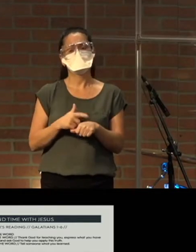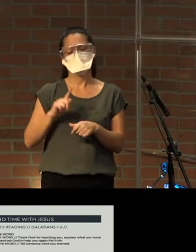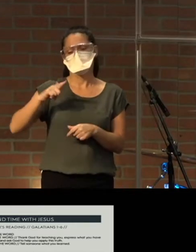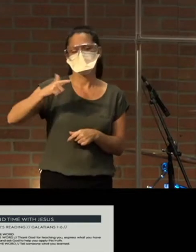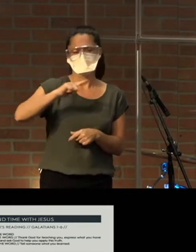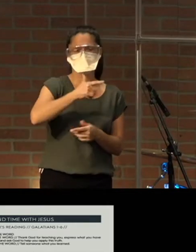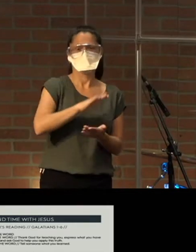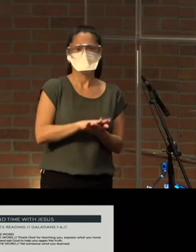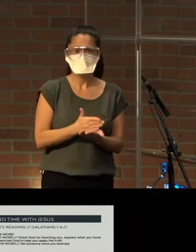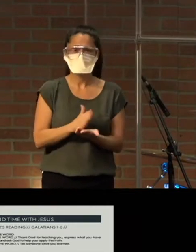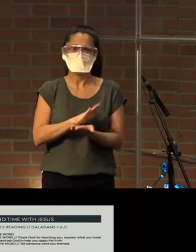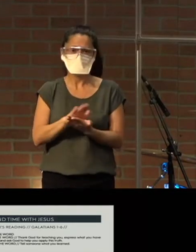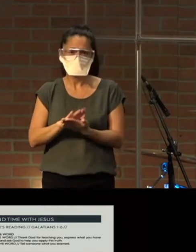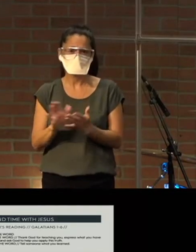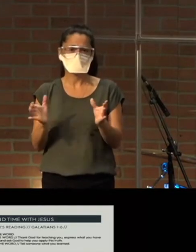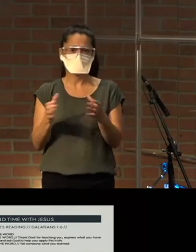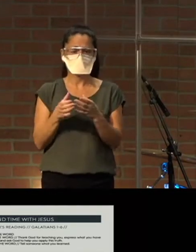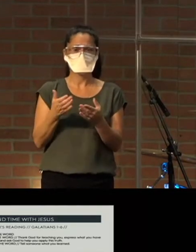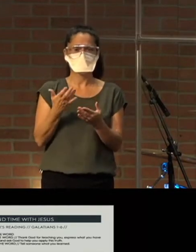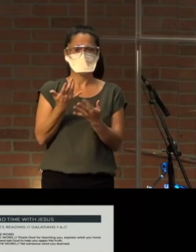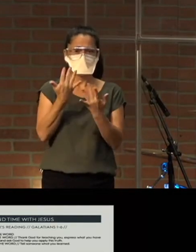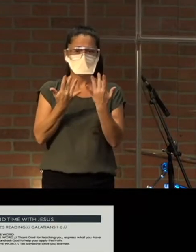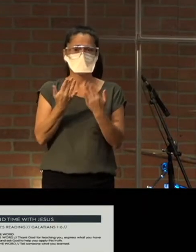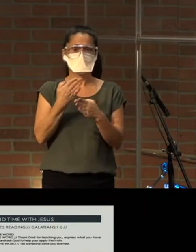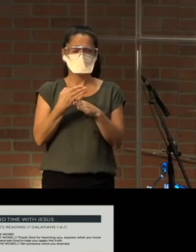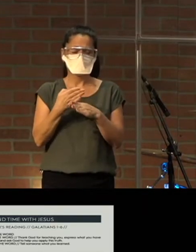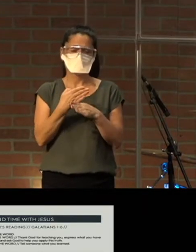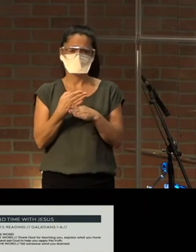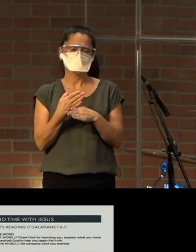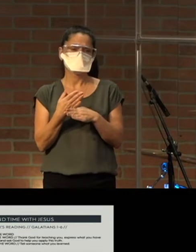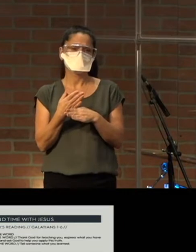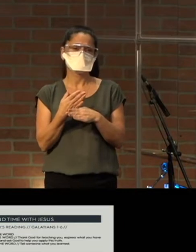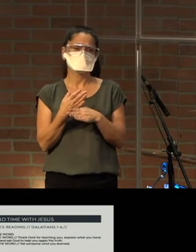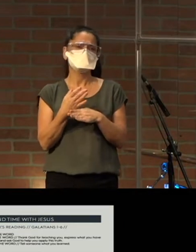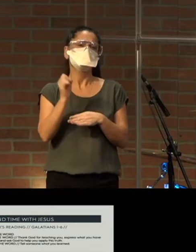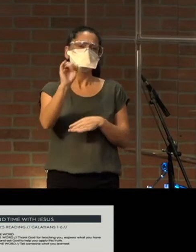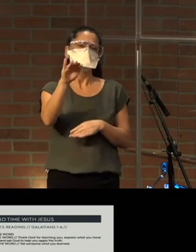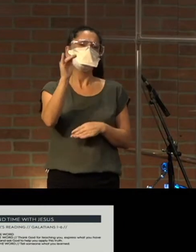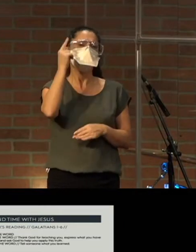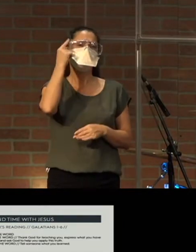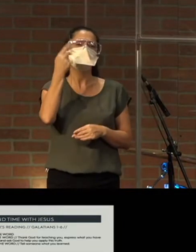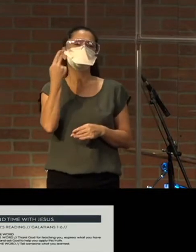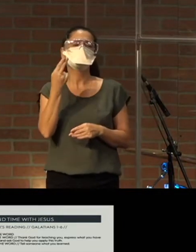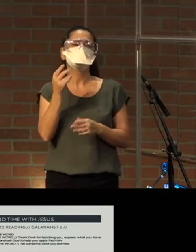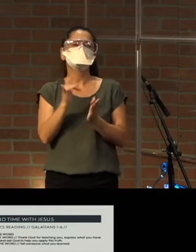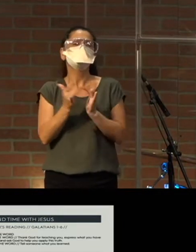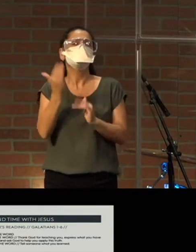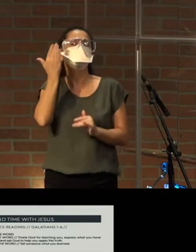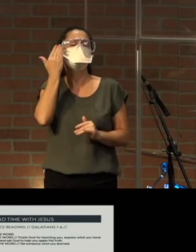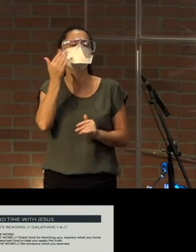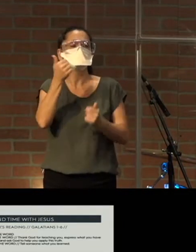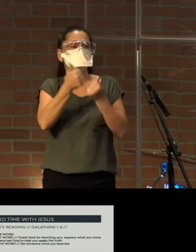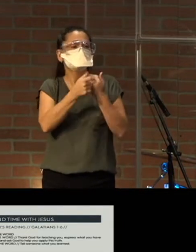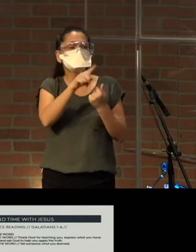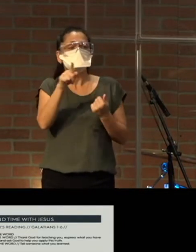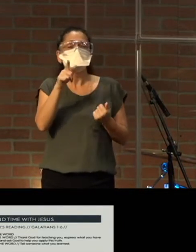cooking, cleaning, and gathering firewood. So think about this. Jesus knew which of these men